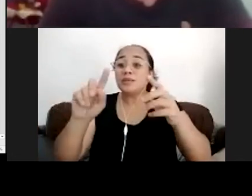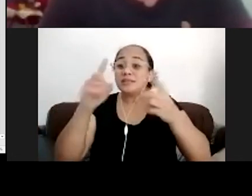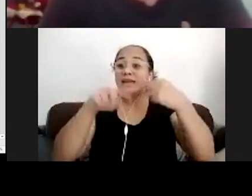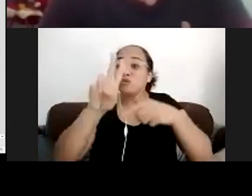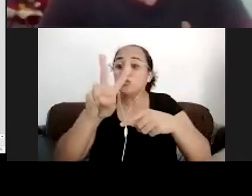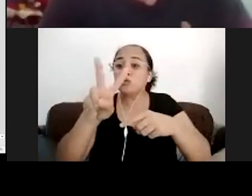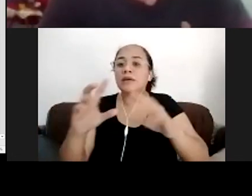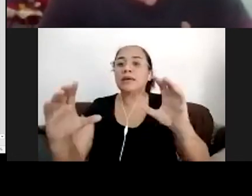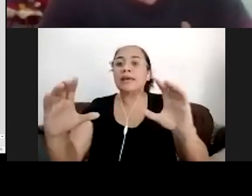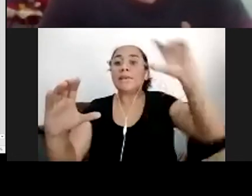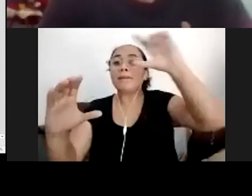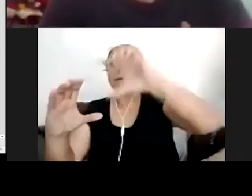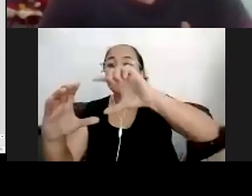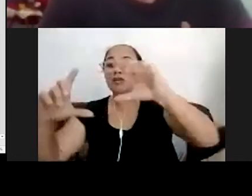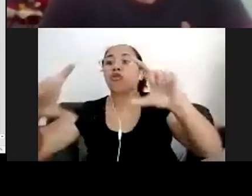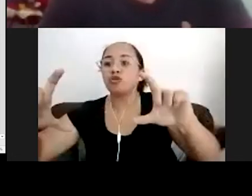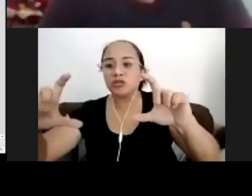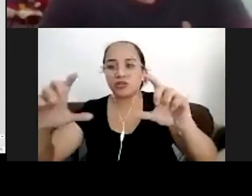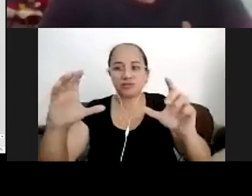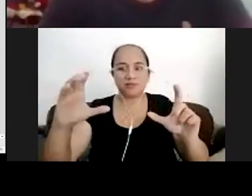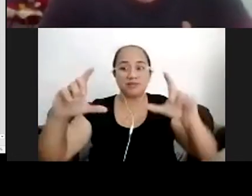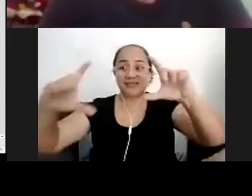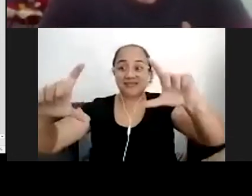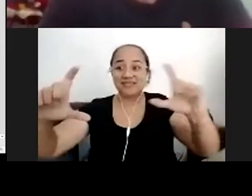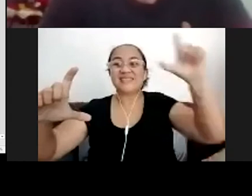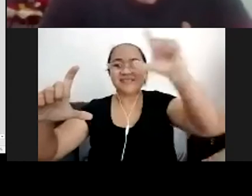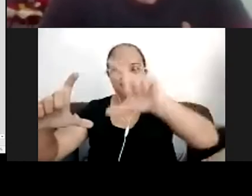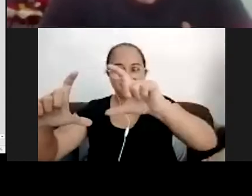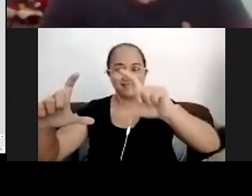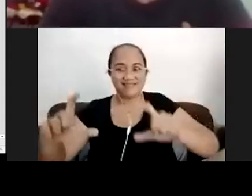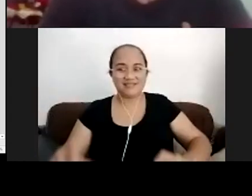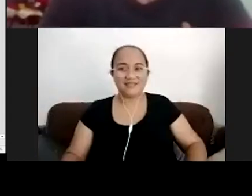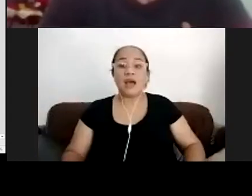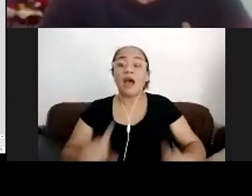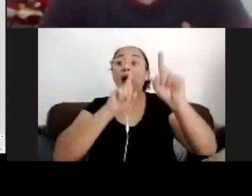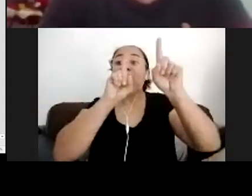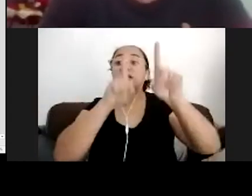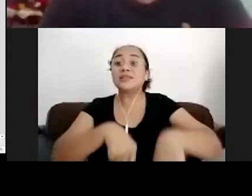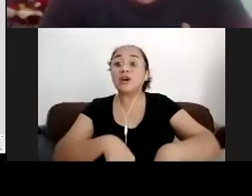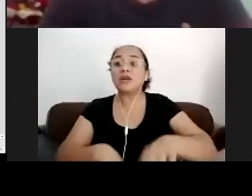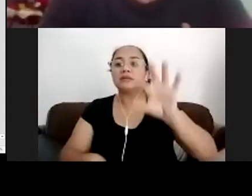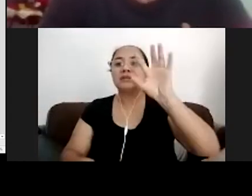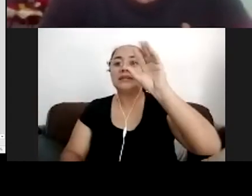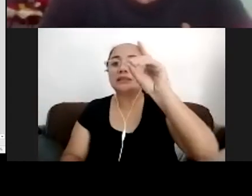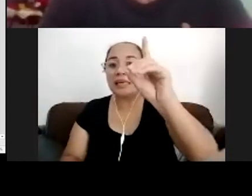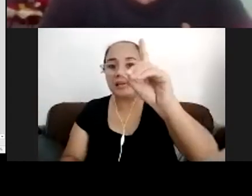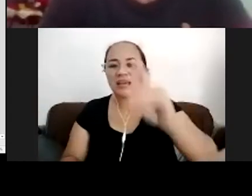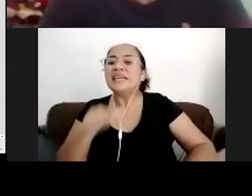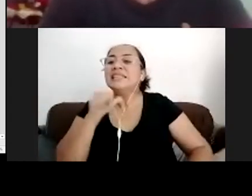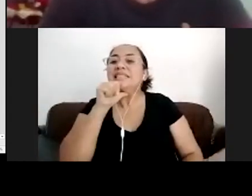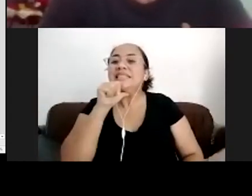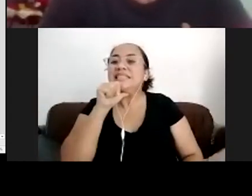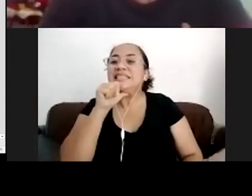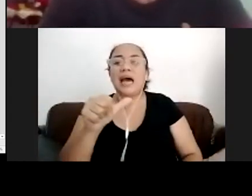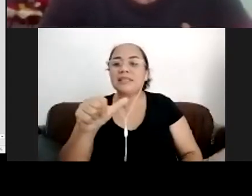So the answer to number 9 is D, none of the above. It's not functioning in the main